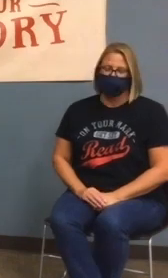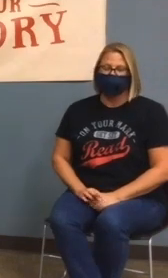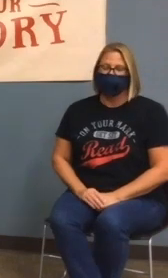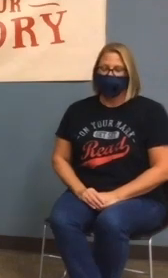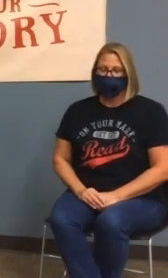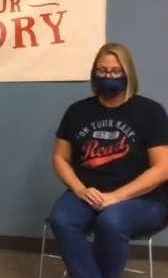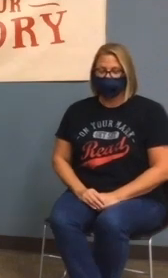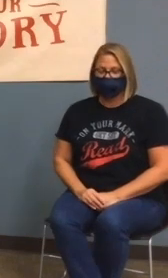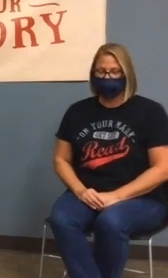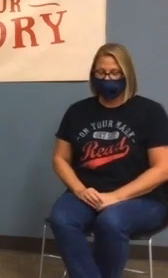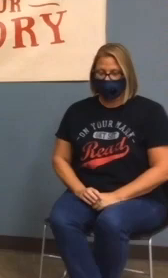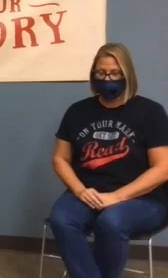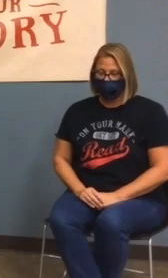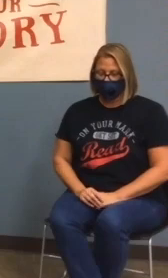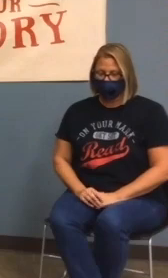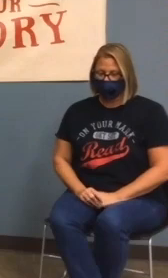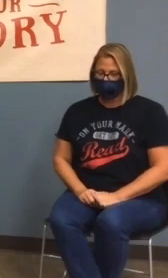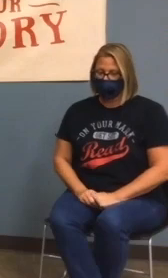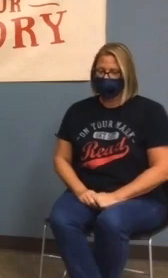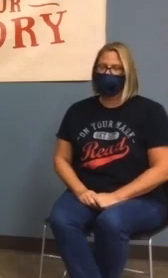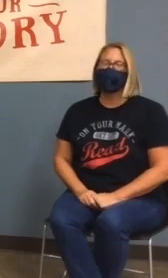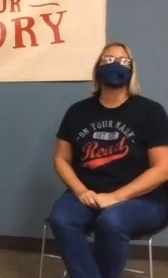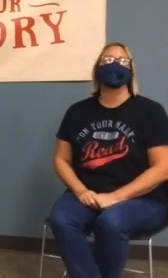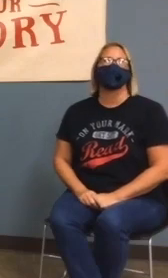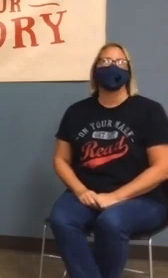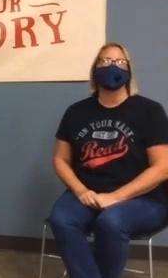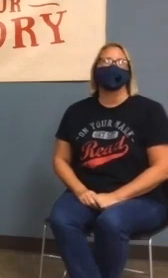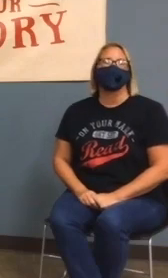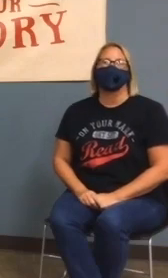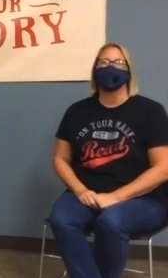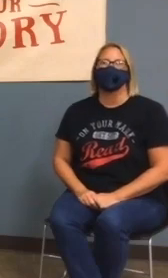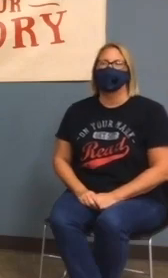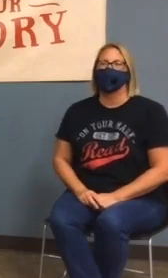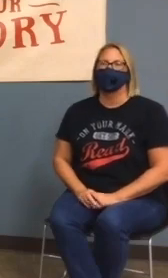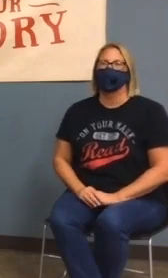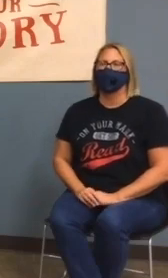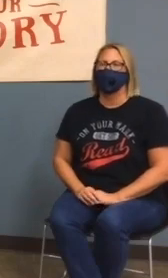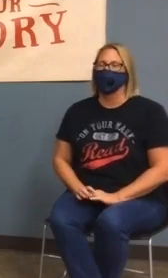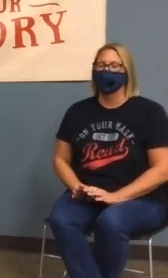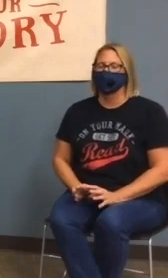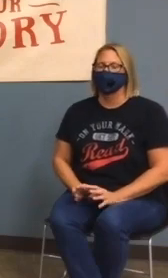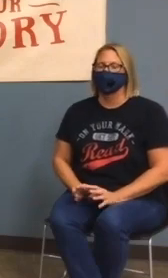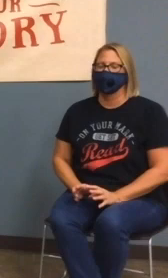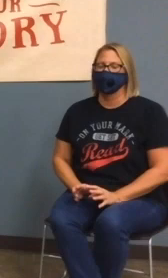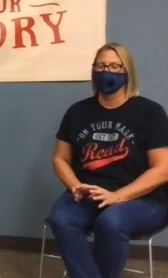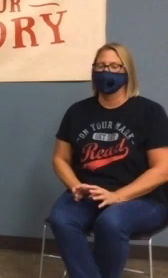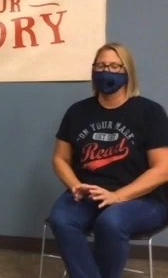iPads, you can, right? And so other people can get them on their phones or their computers. You can get them on the school iPads, but we have lots of